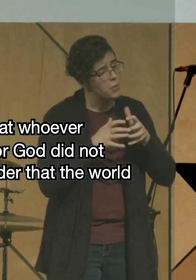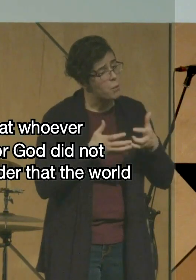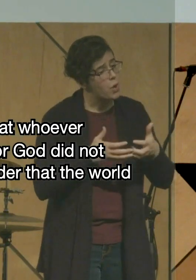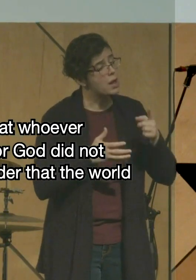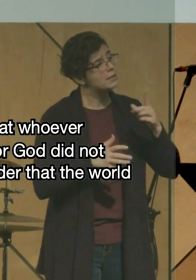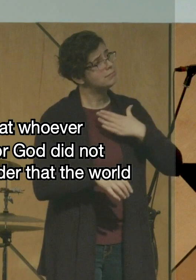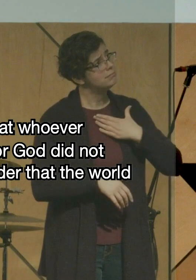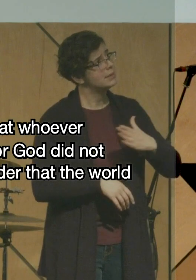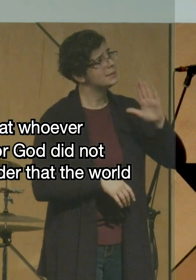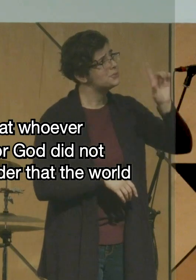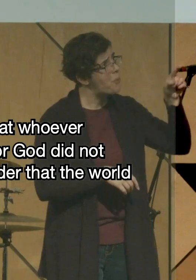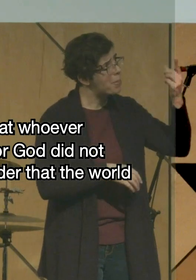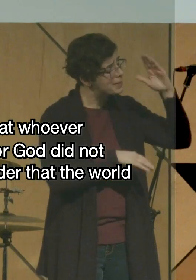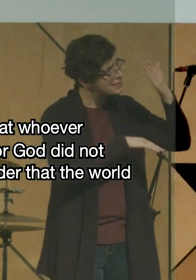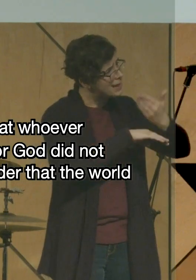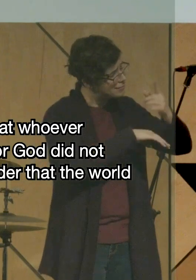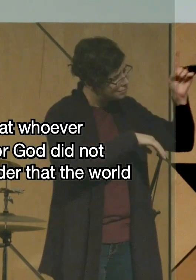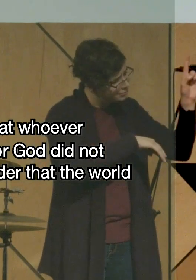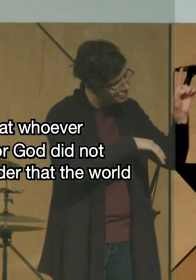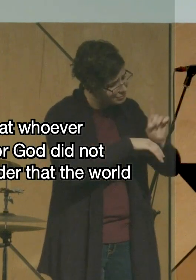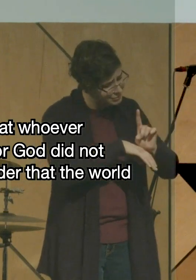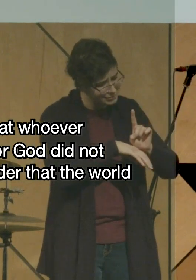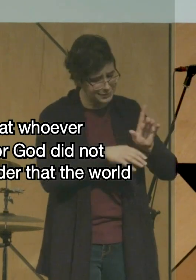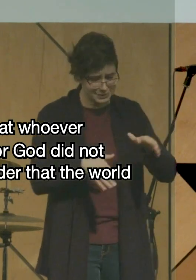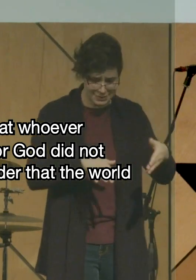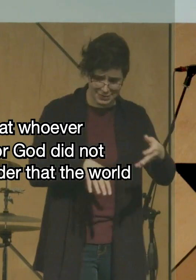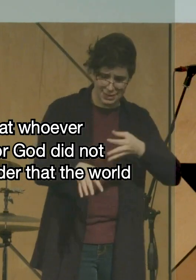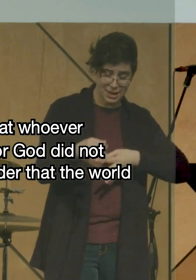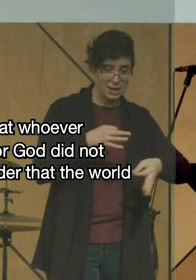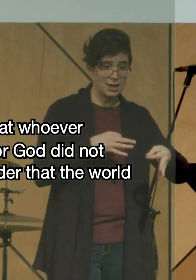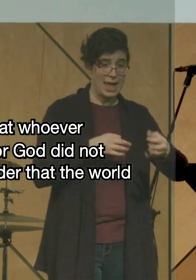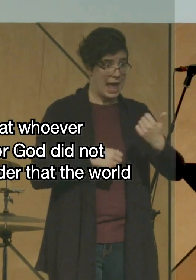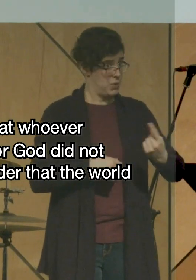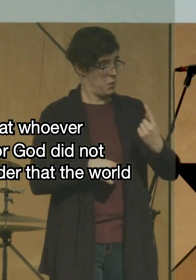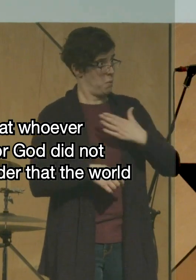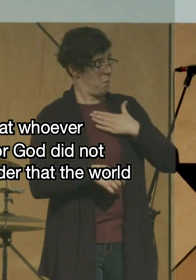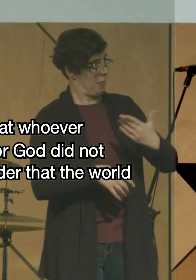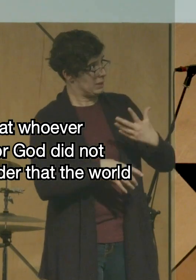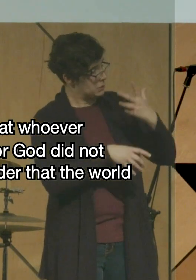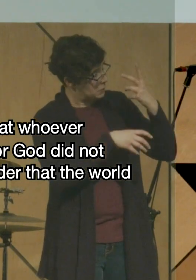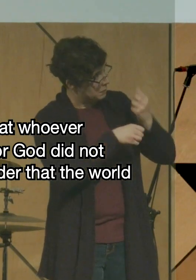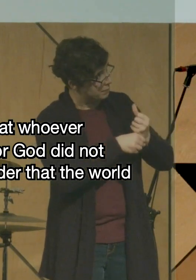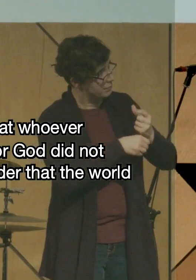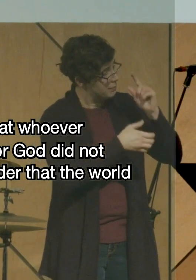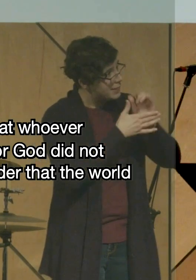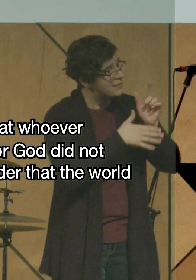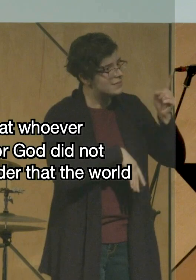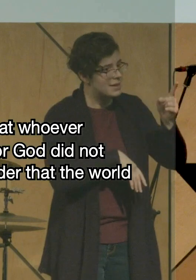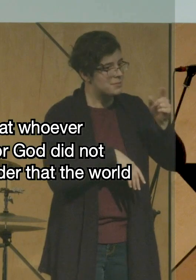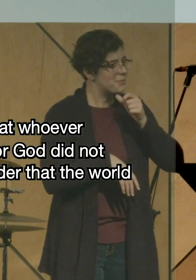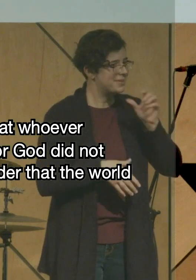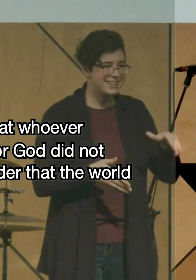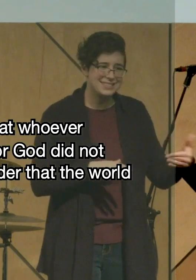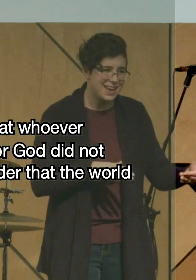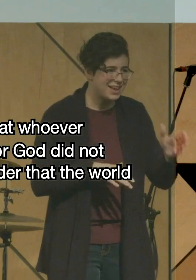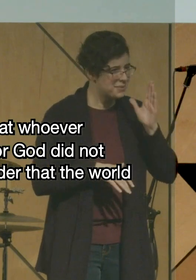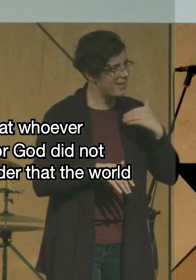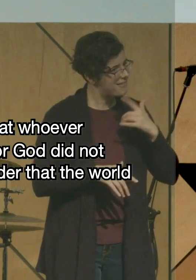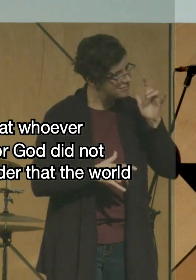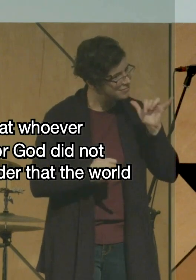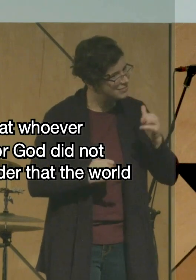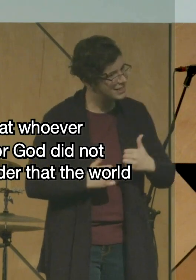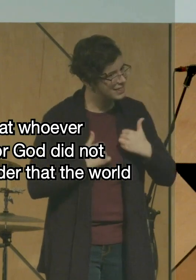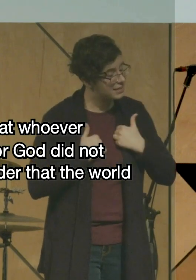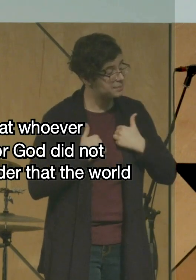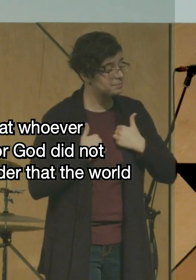his only son, that whoever believes in him should not perish, but have eternal life.